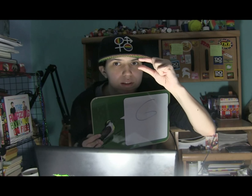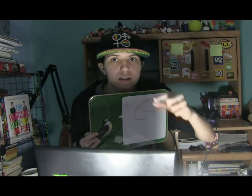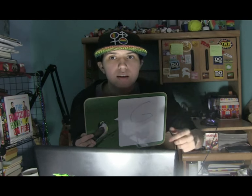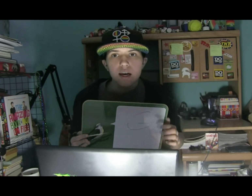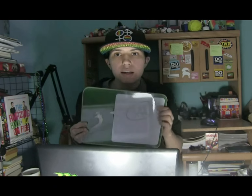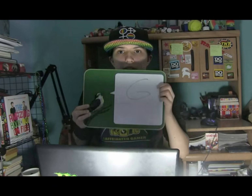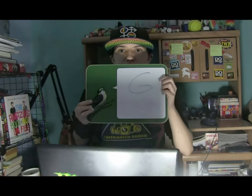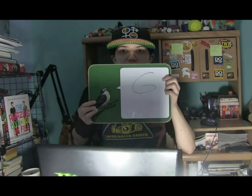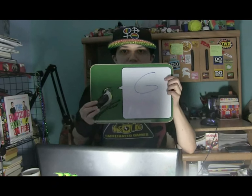And that's G.